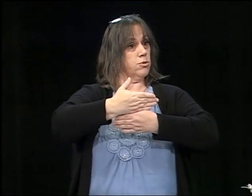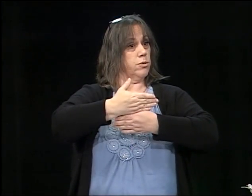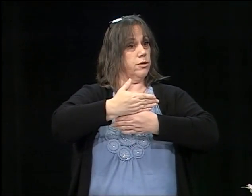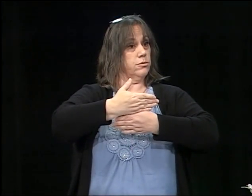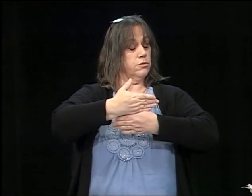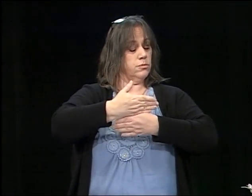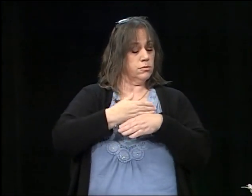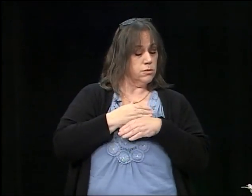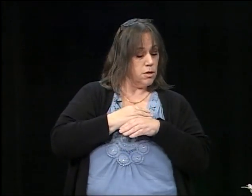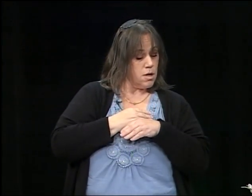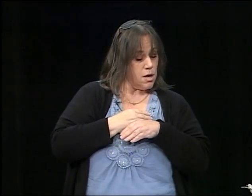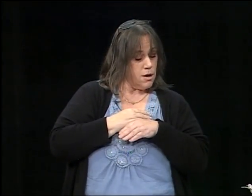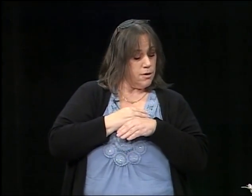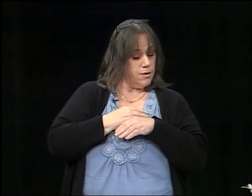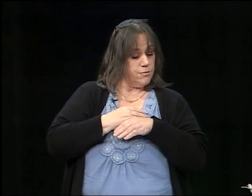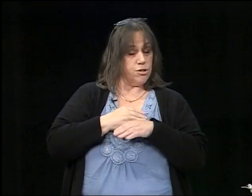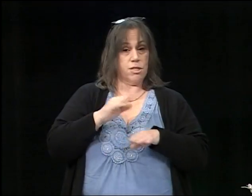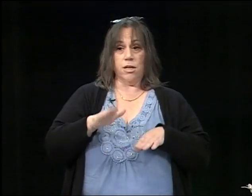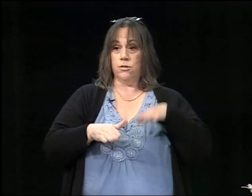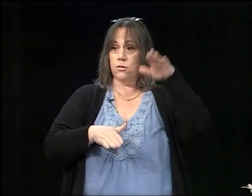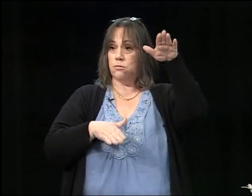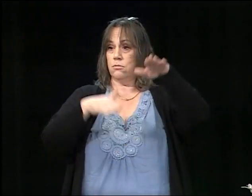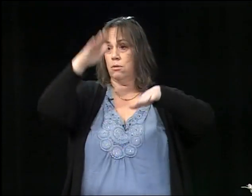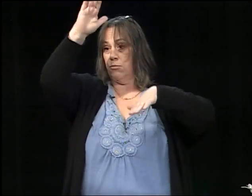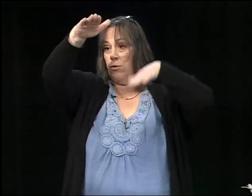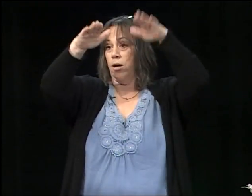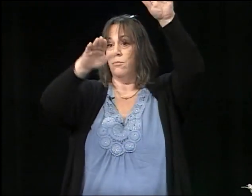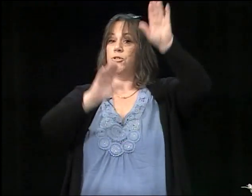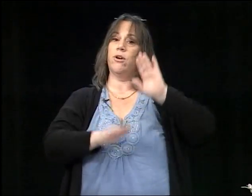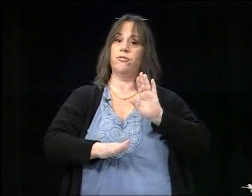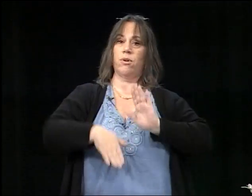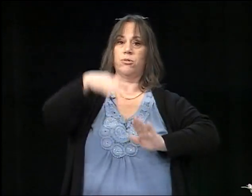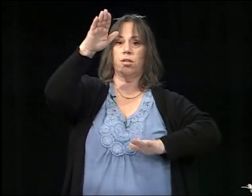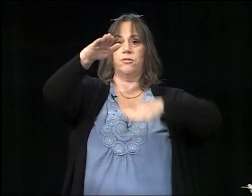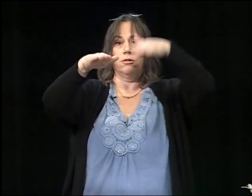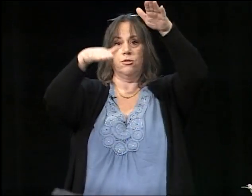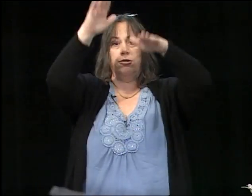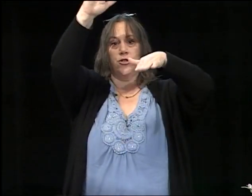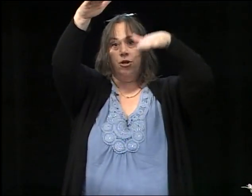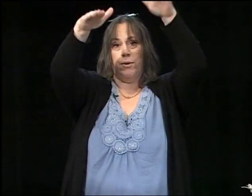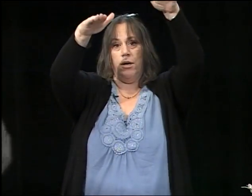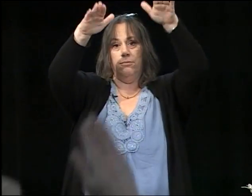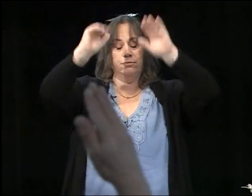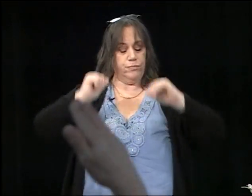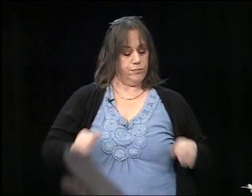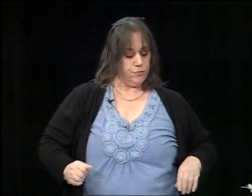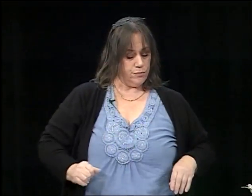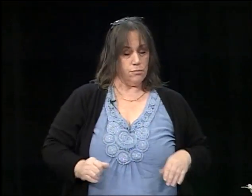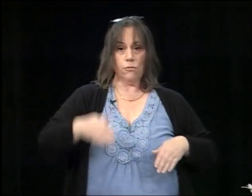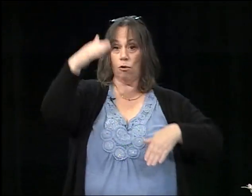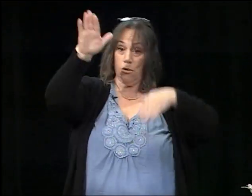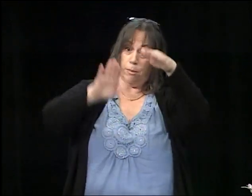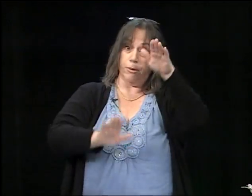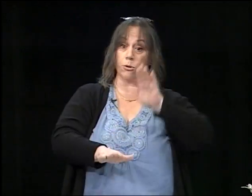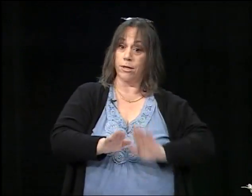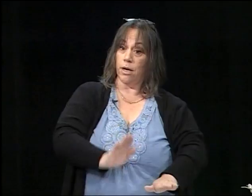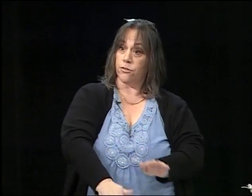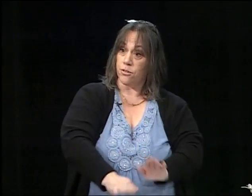window. For stairs, I'm going up, but you have to represent that you're going up. I might be going down the stairs,